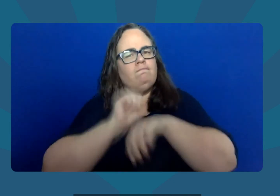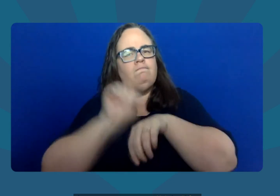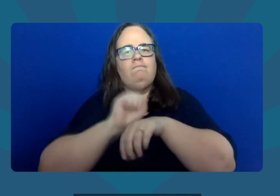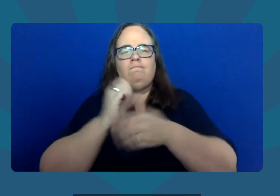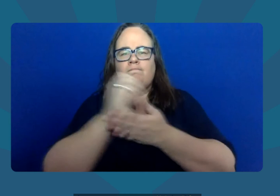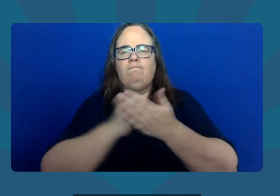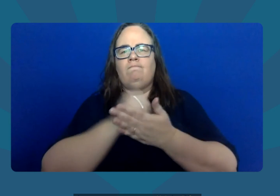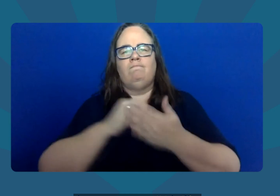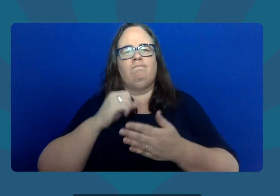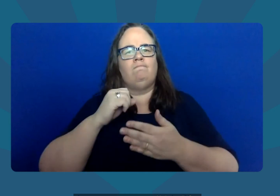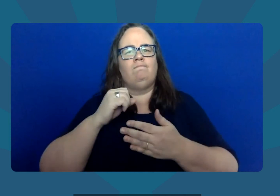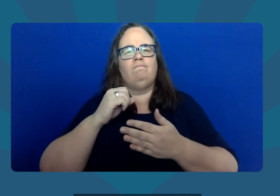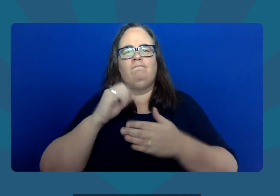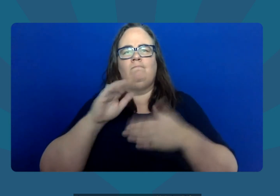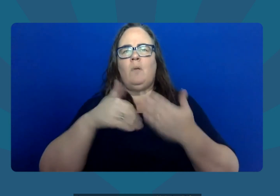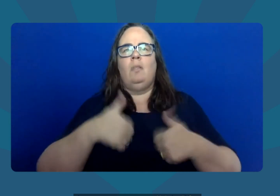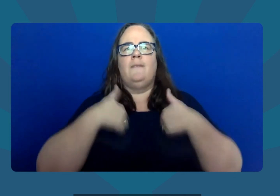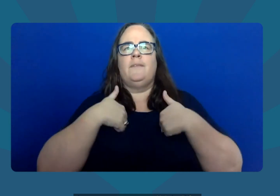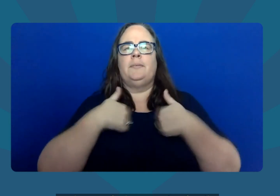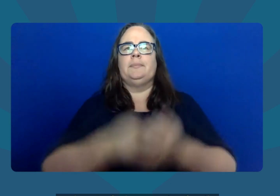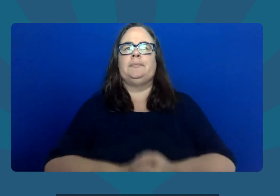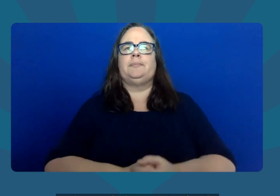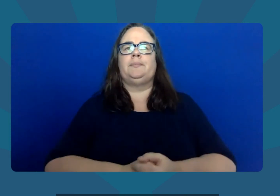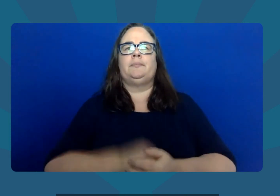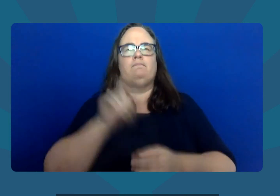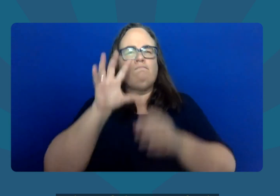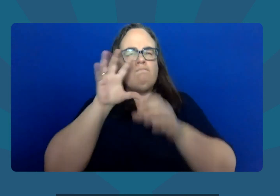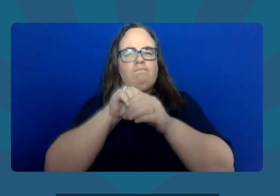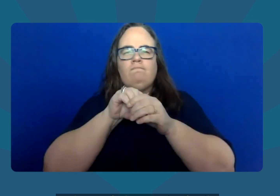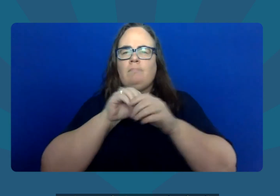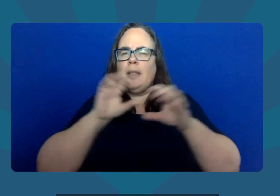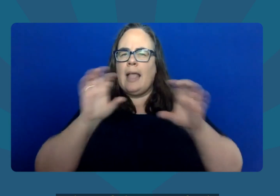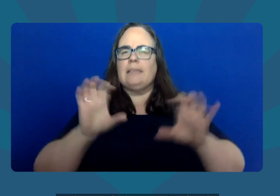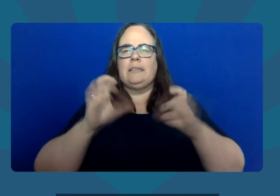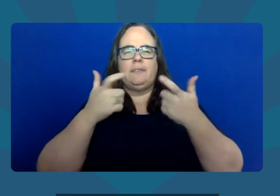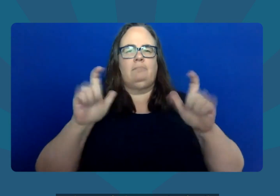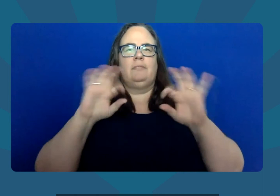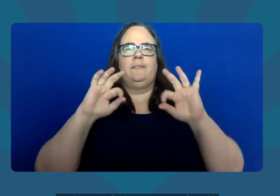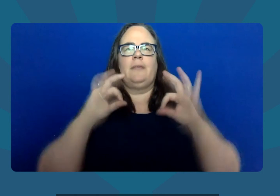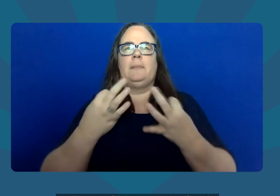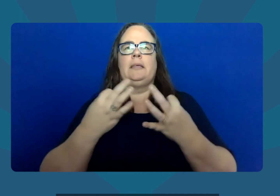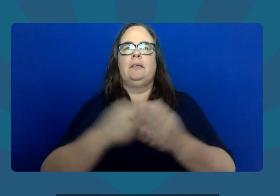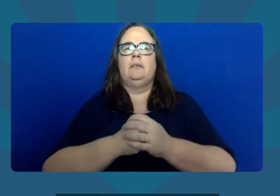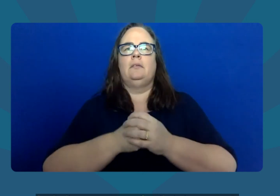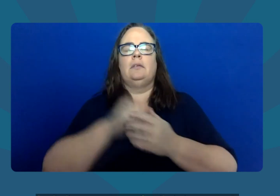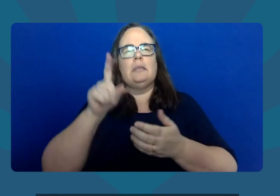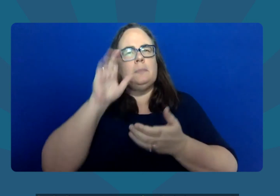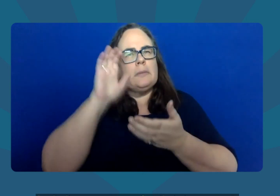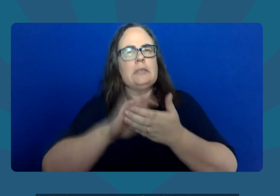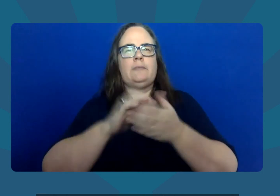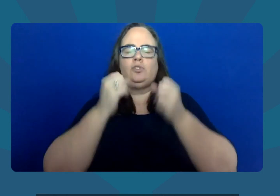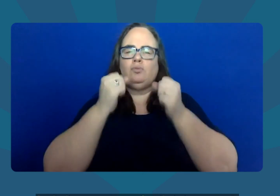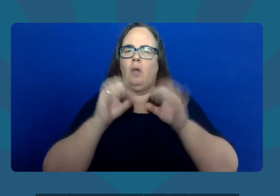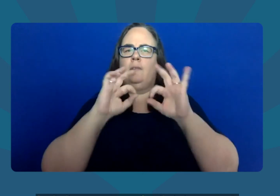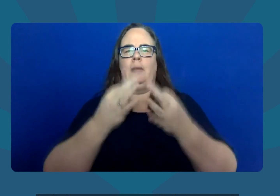A wage earner all his life and part of a large, active family, he